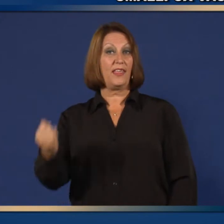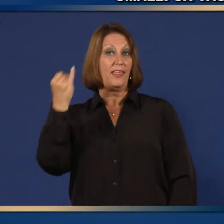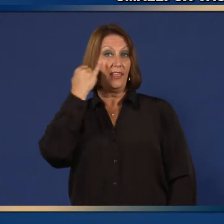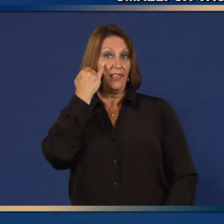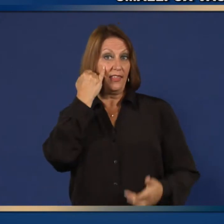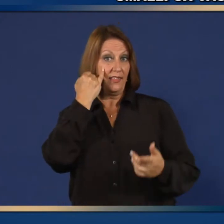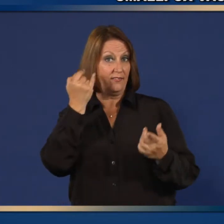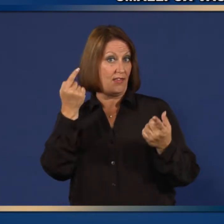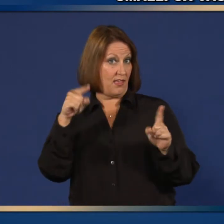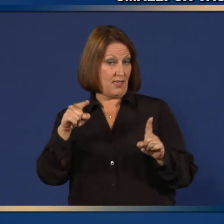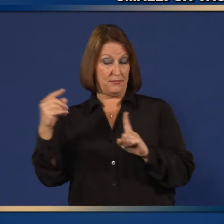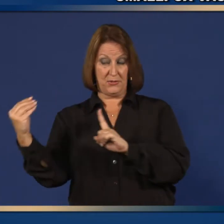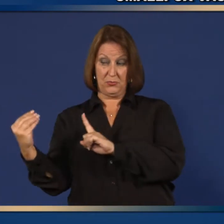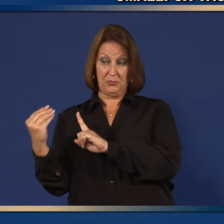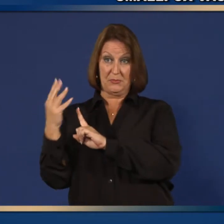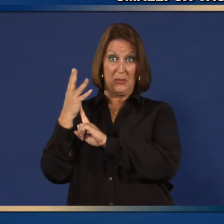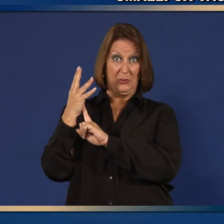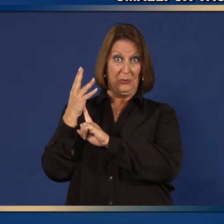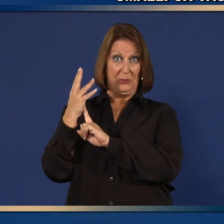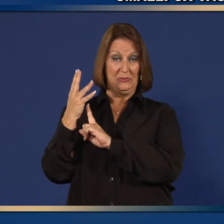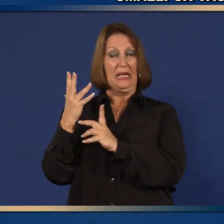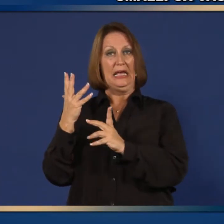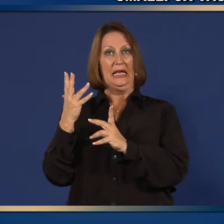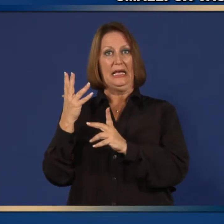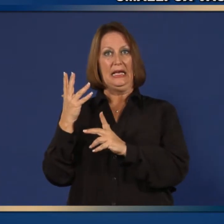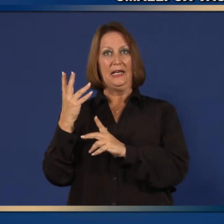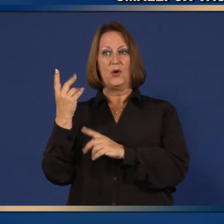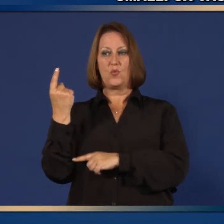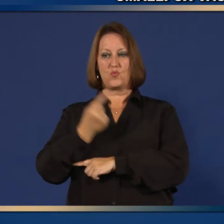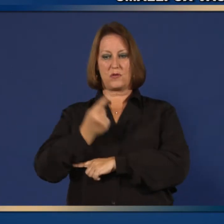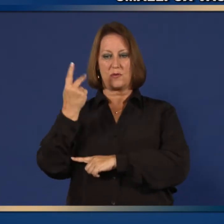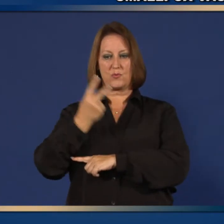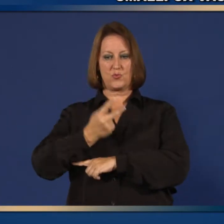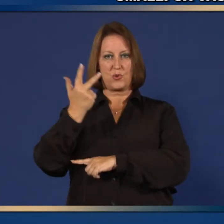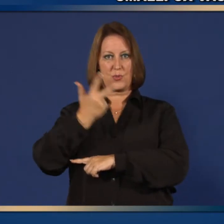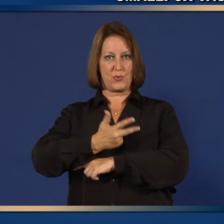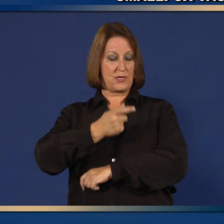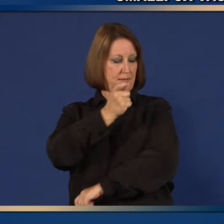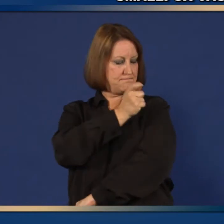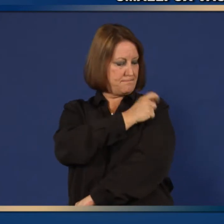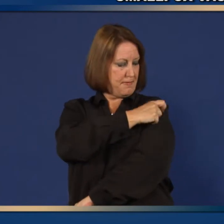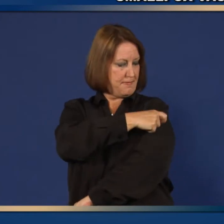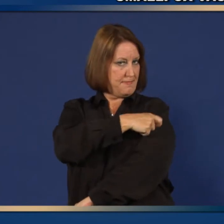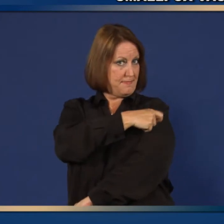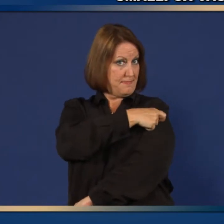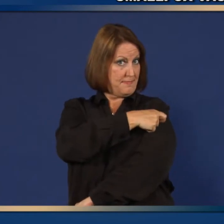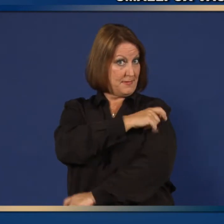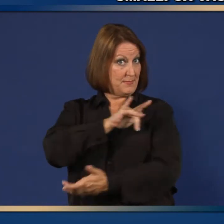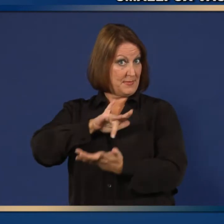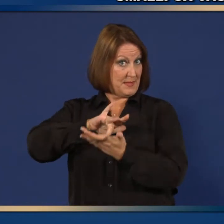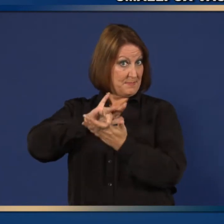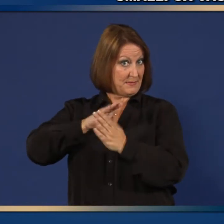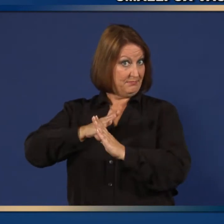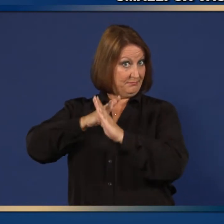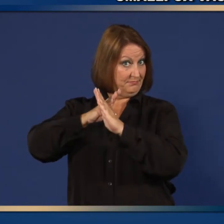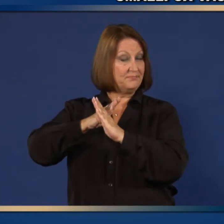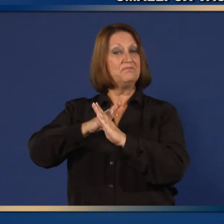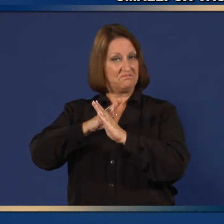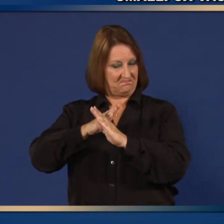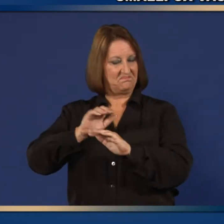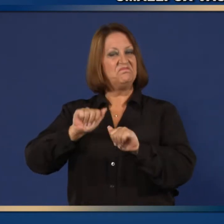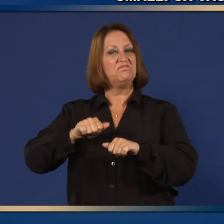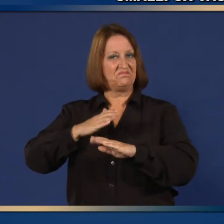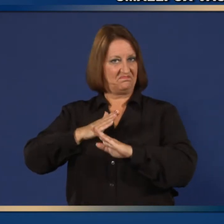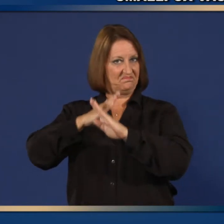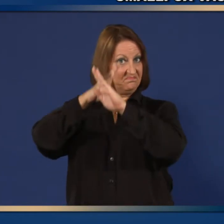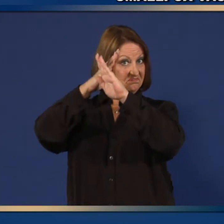Getting the vaccine up to 3 days after exposure can prevent the disease or at least make